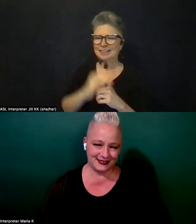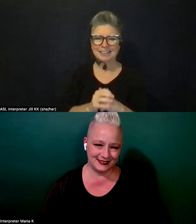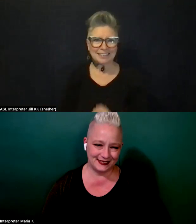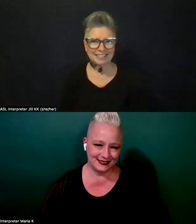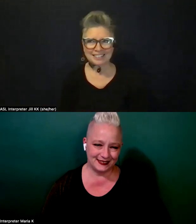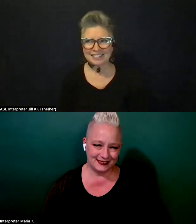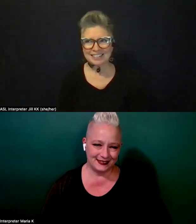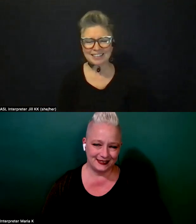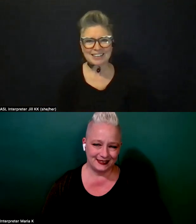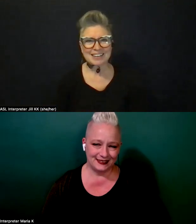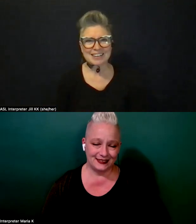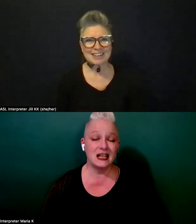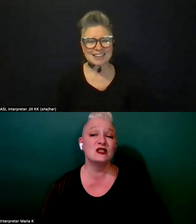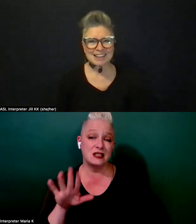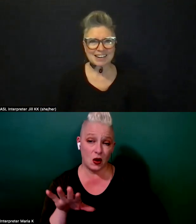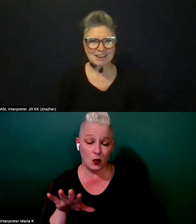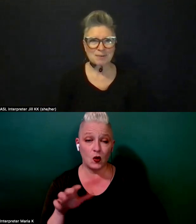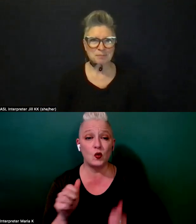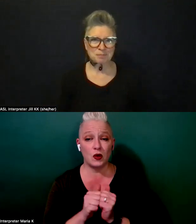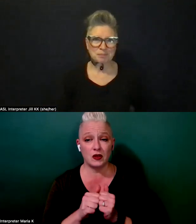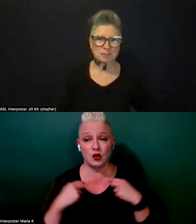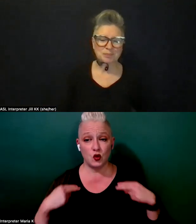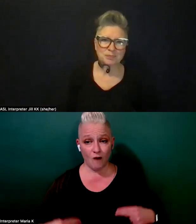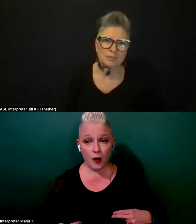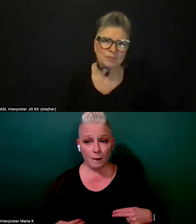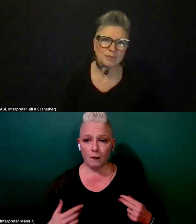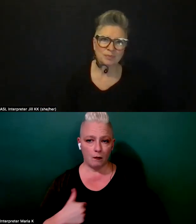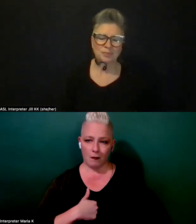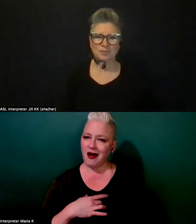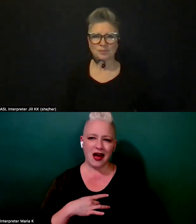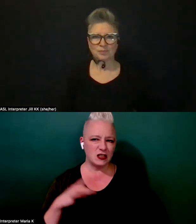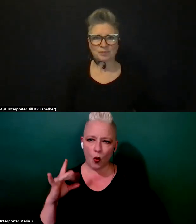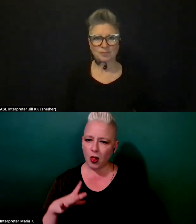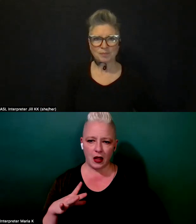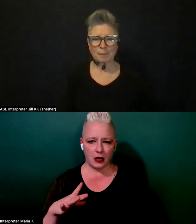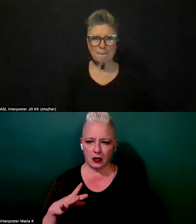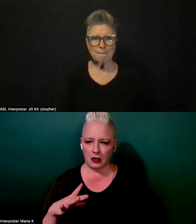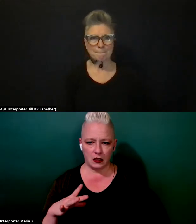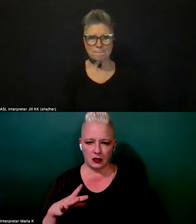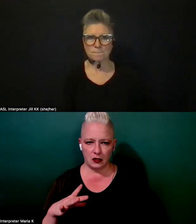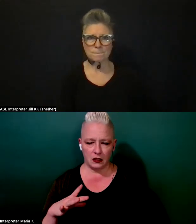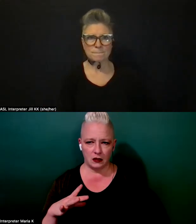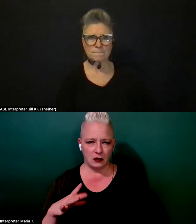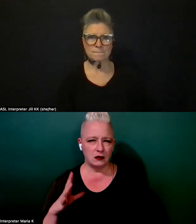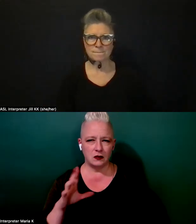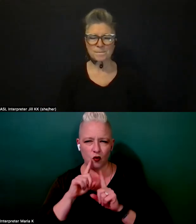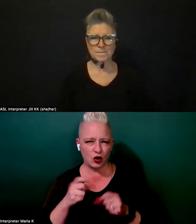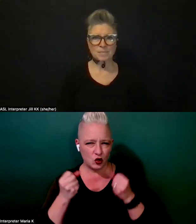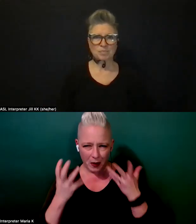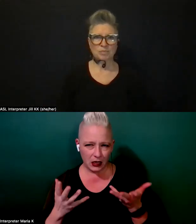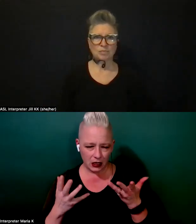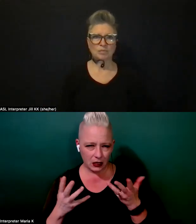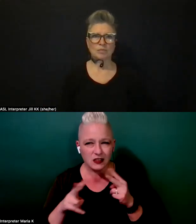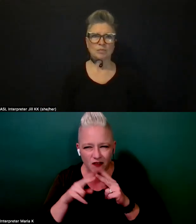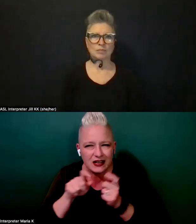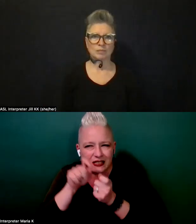Um, so with uniforms, I don't like to get too many of them just because they're so